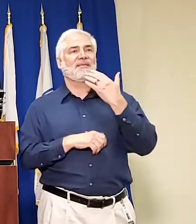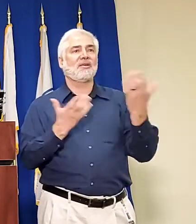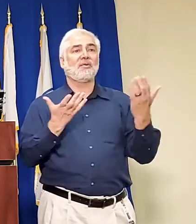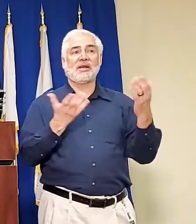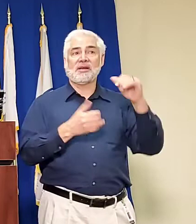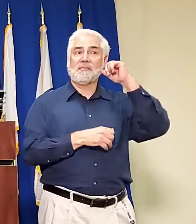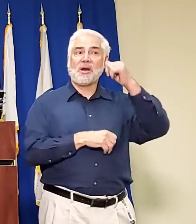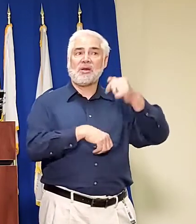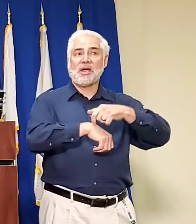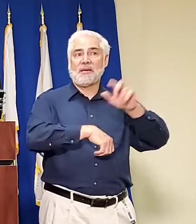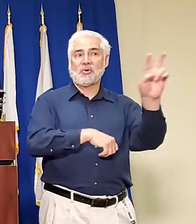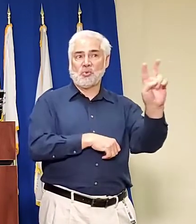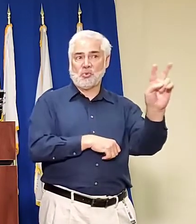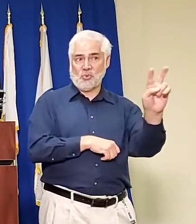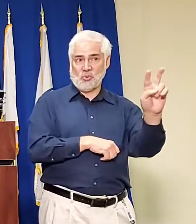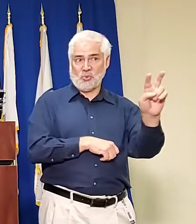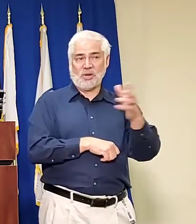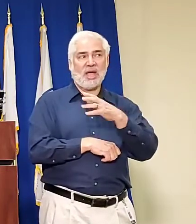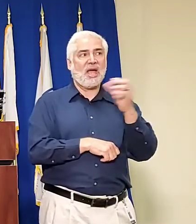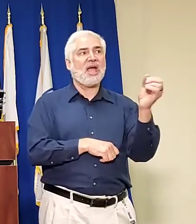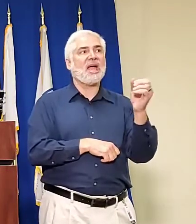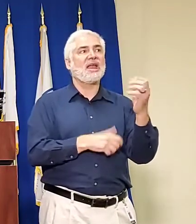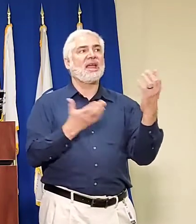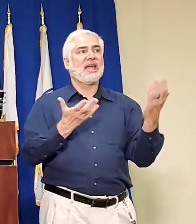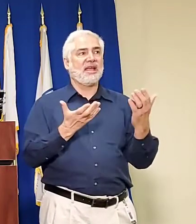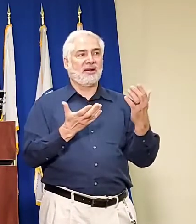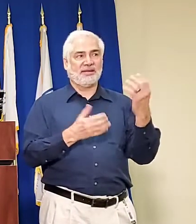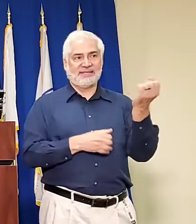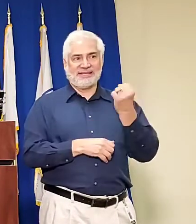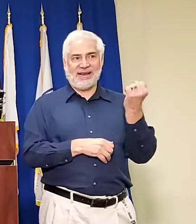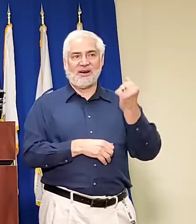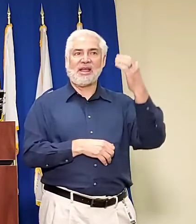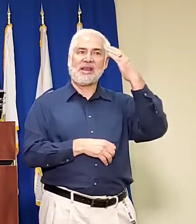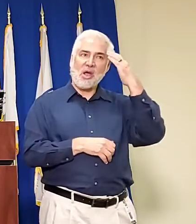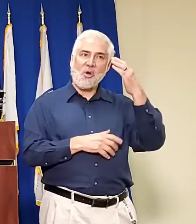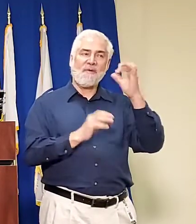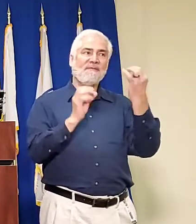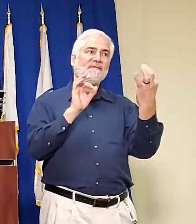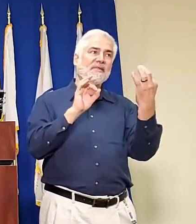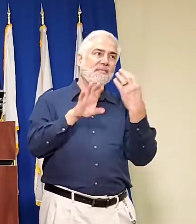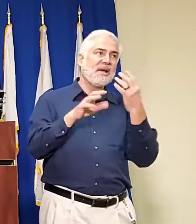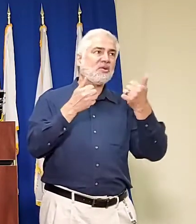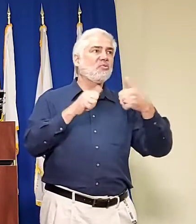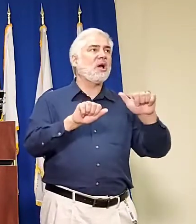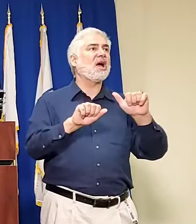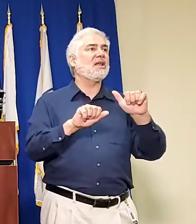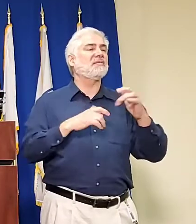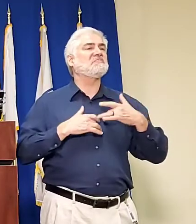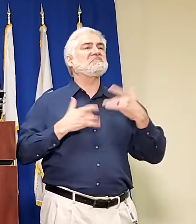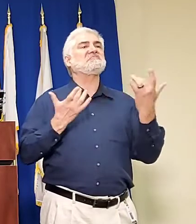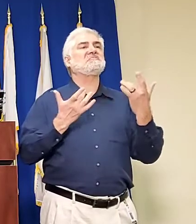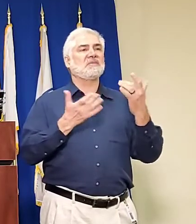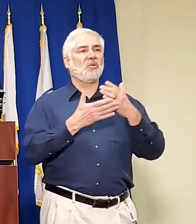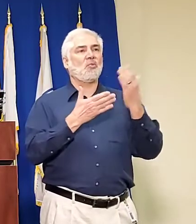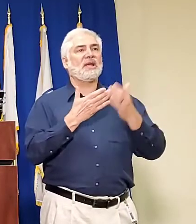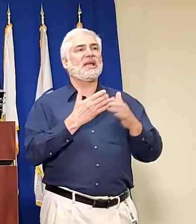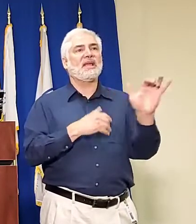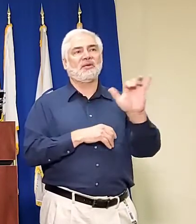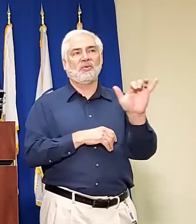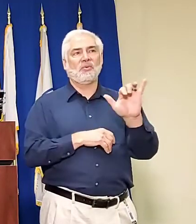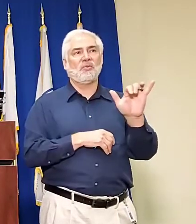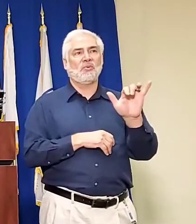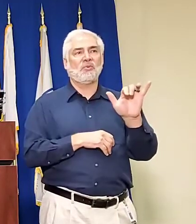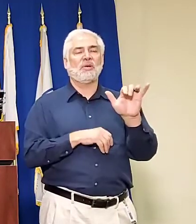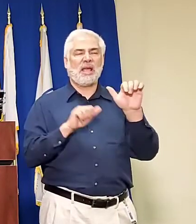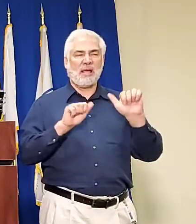here tomorrow at 2, and we'll probably be here on Saturday. I know there's been a lot of feedback of trying to have something on the weekend, so